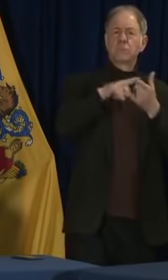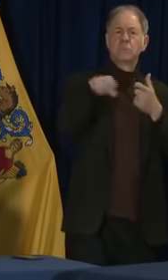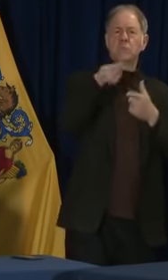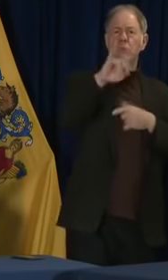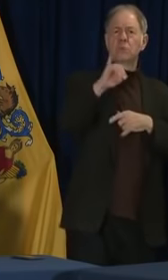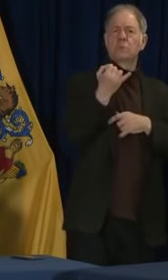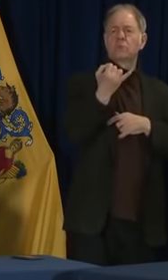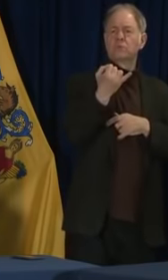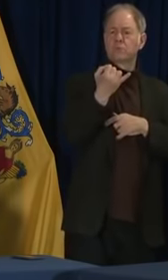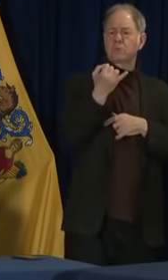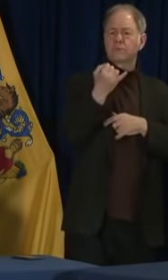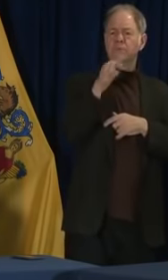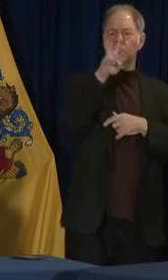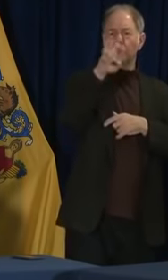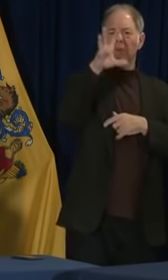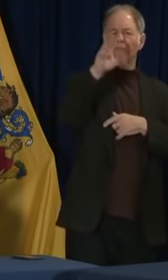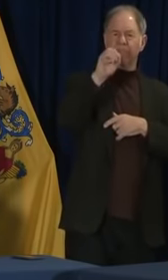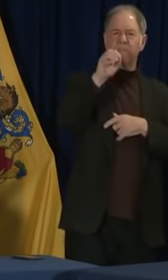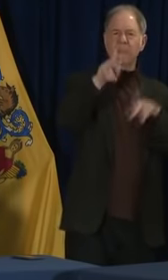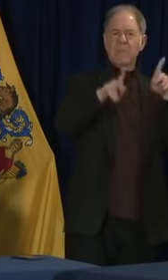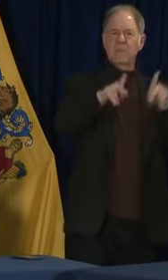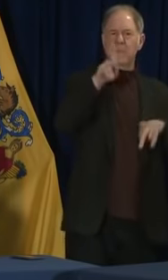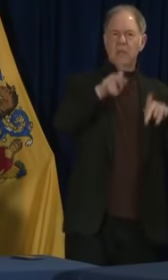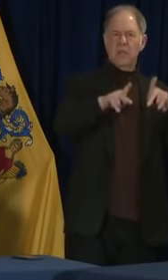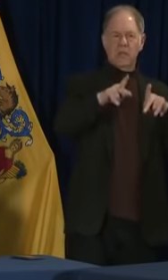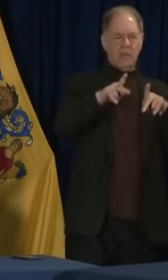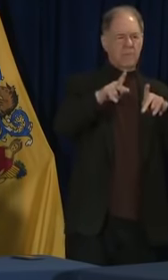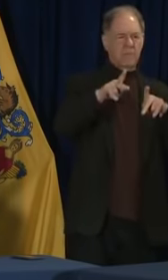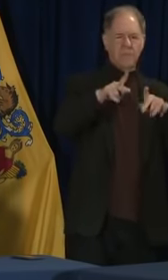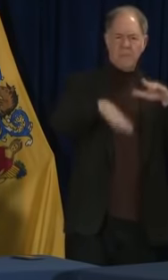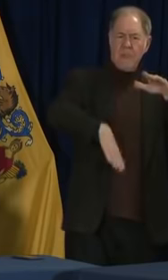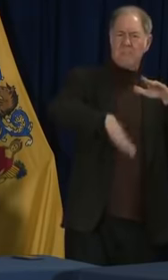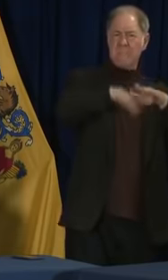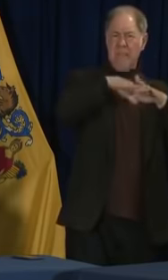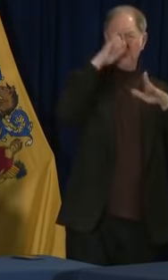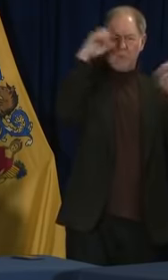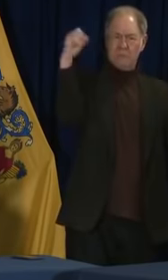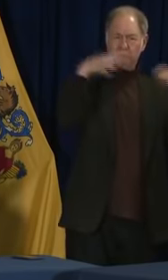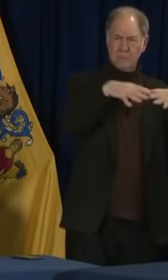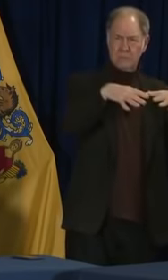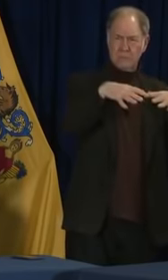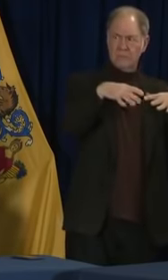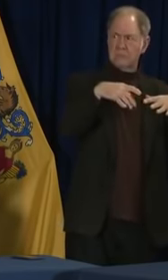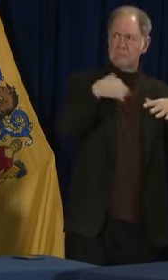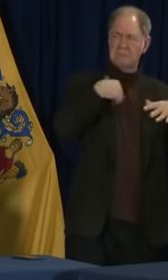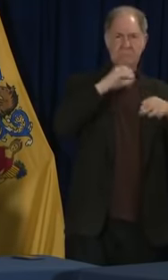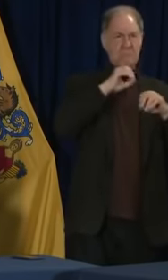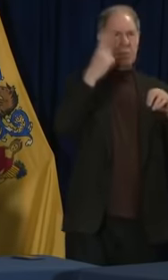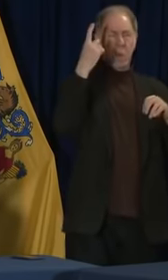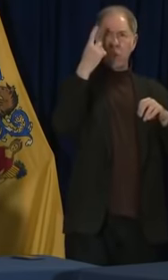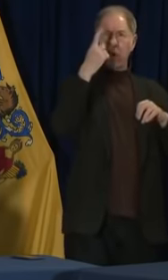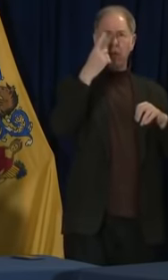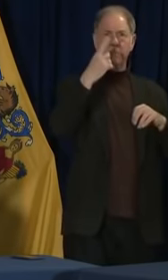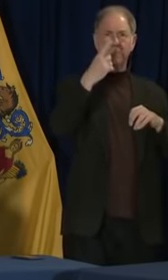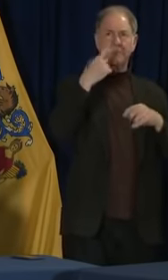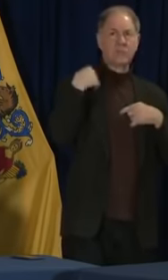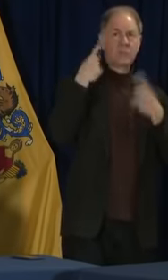New Jersey, the 250-person max that we put in place. I don't think we're aware of anybody who